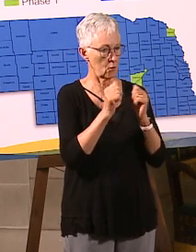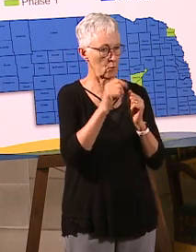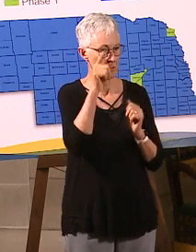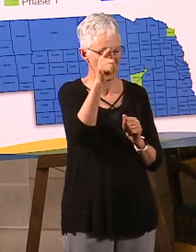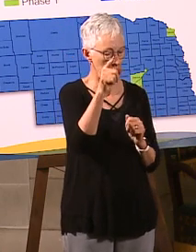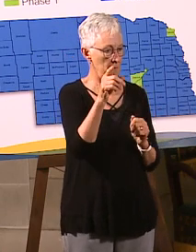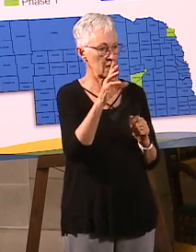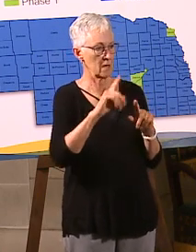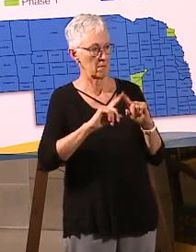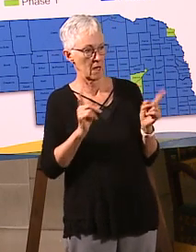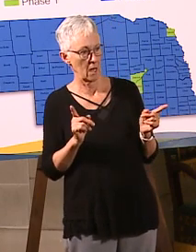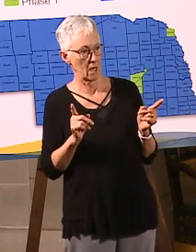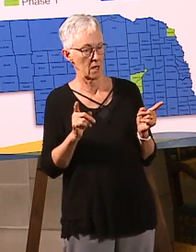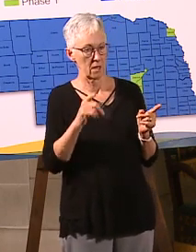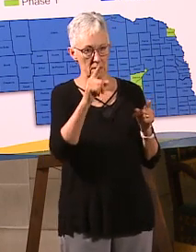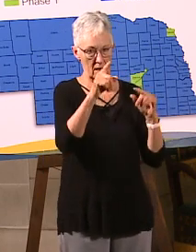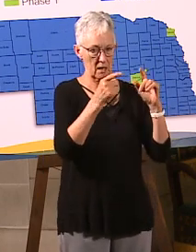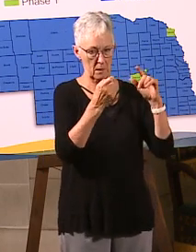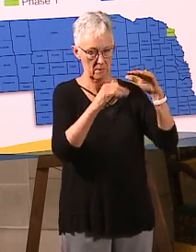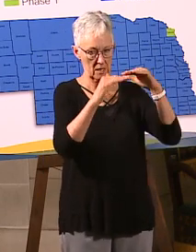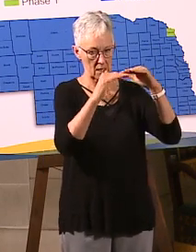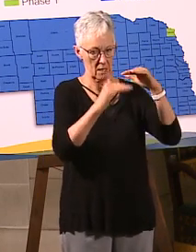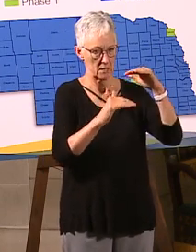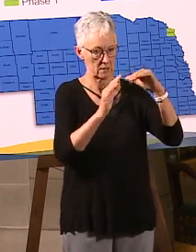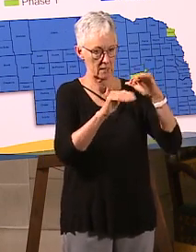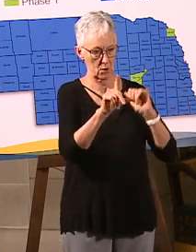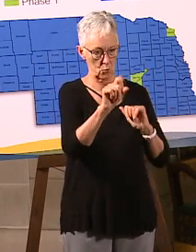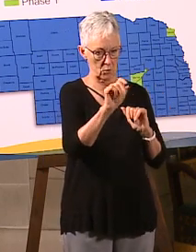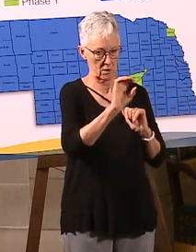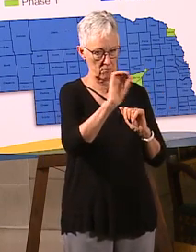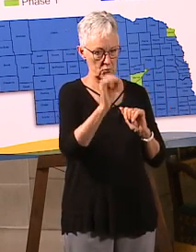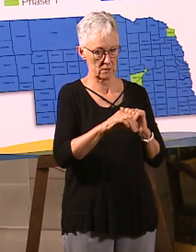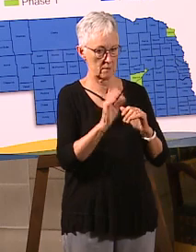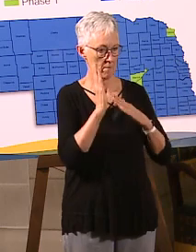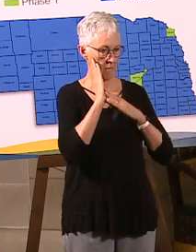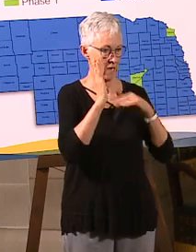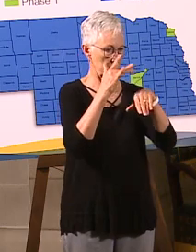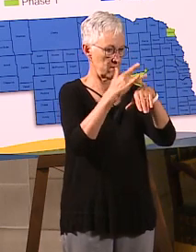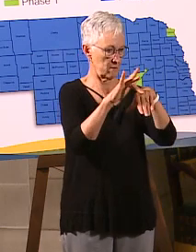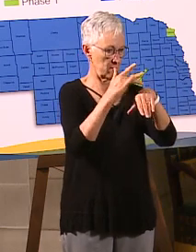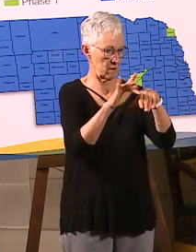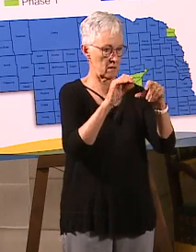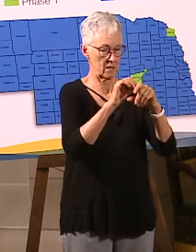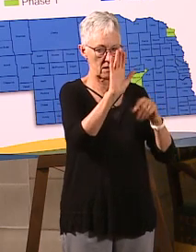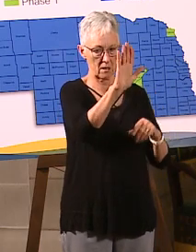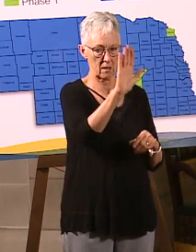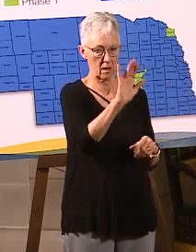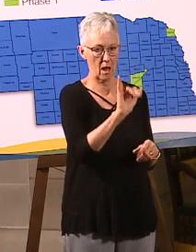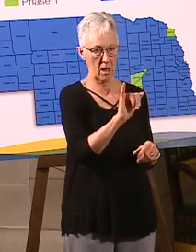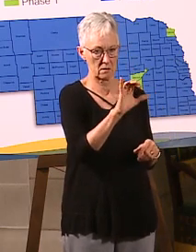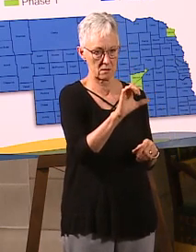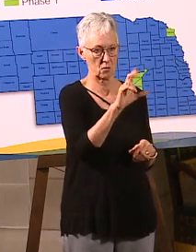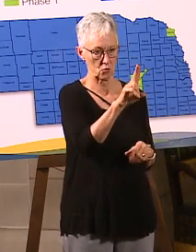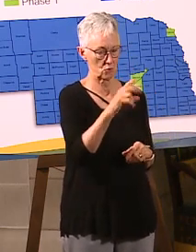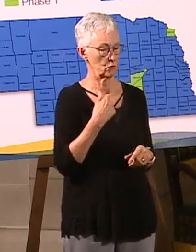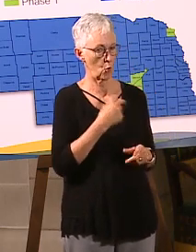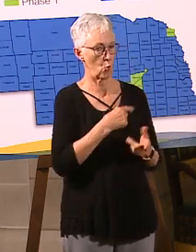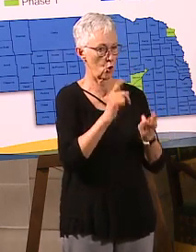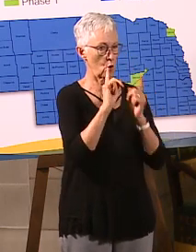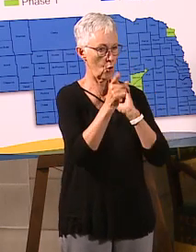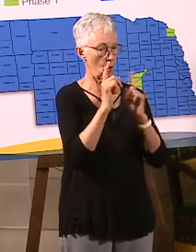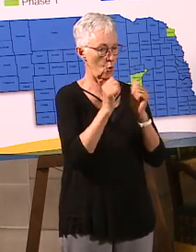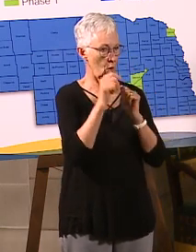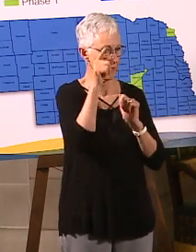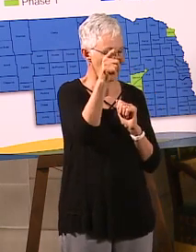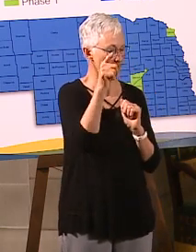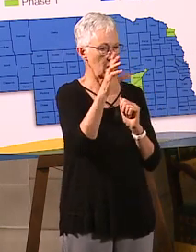data shows that we were under 20% ICU bed availability starting today. So we're having conversations about what they're going to do with